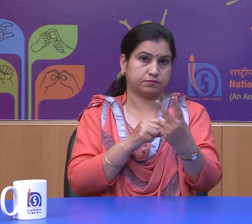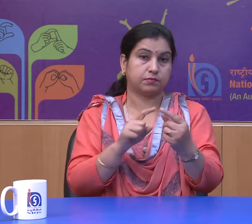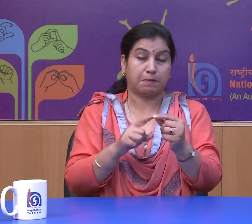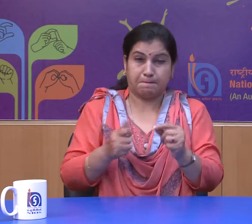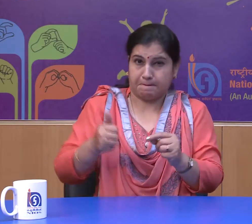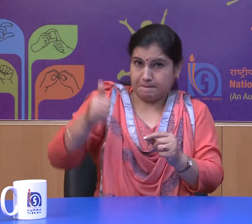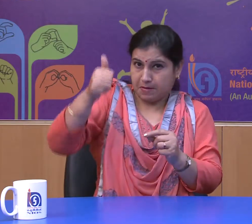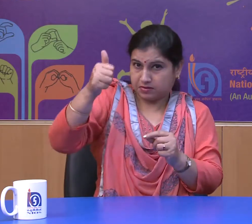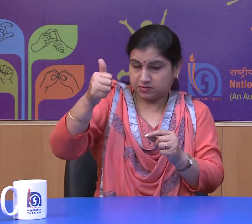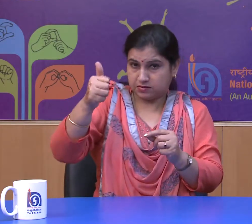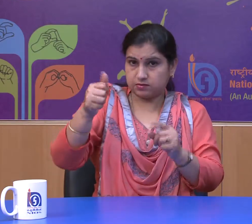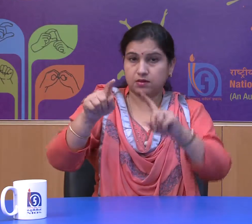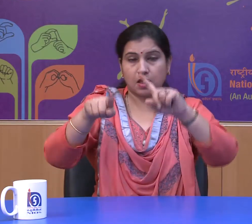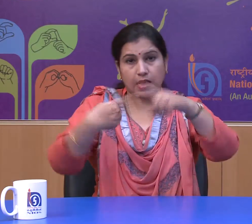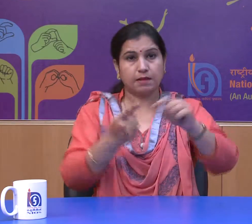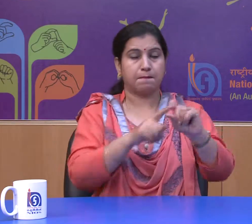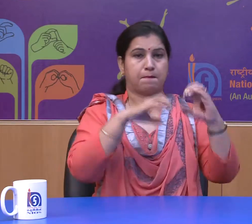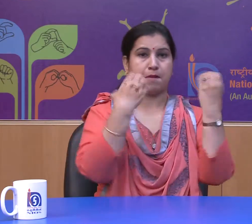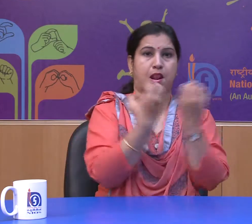presidential and parliamentary.